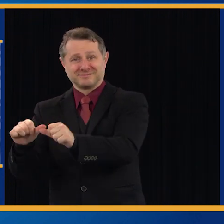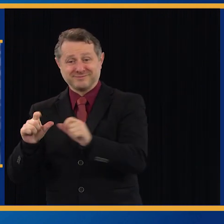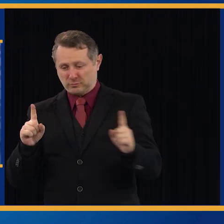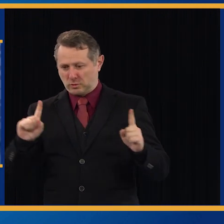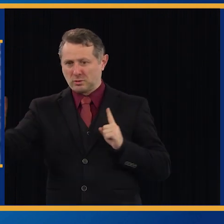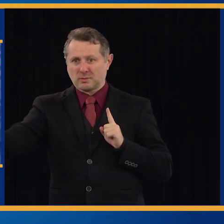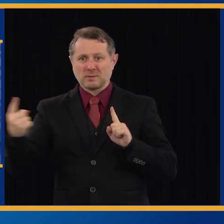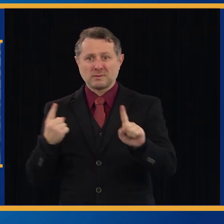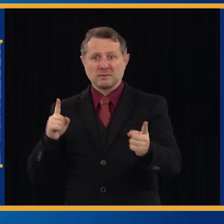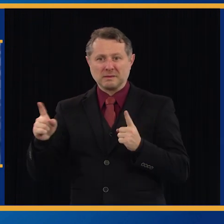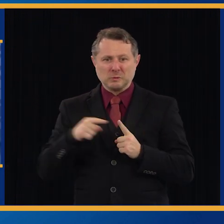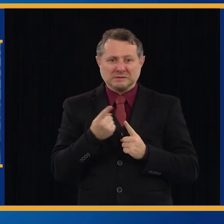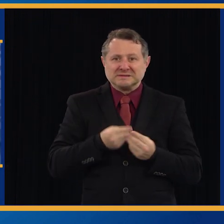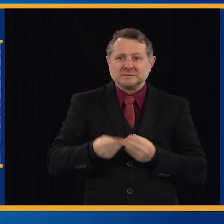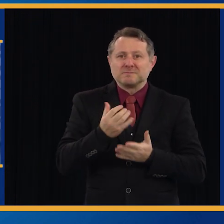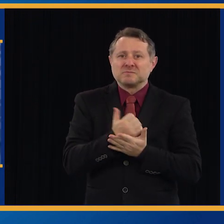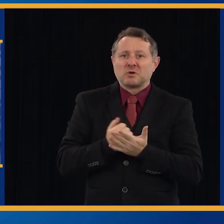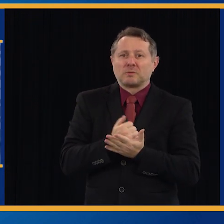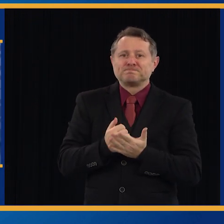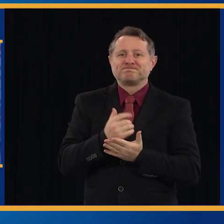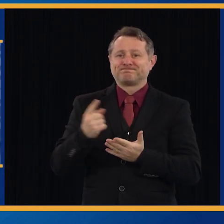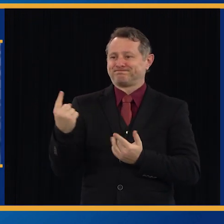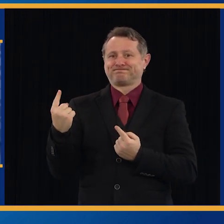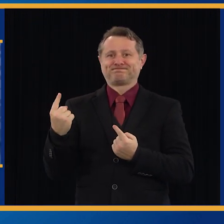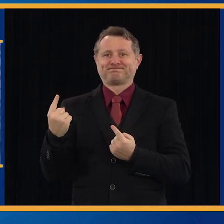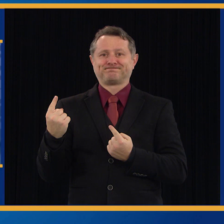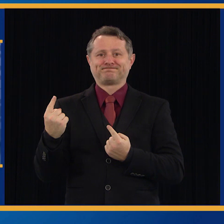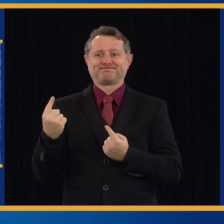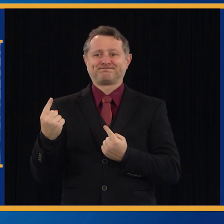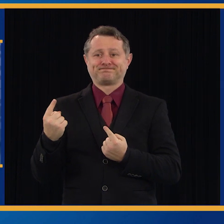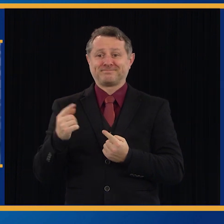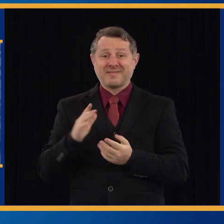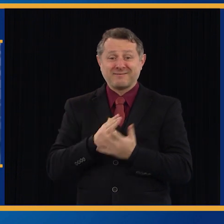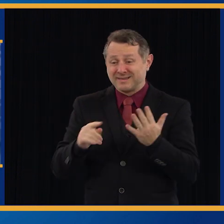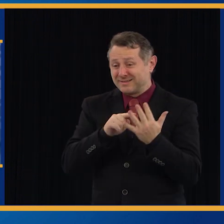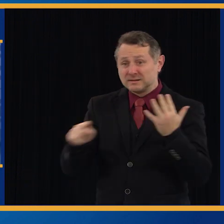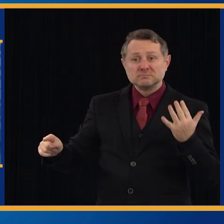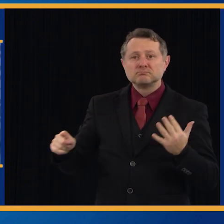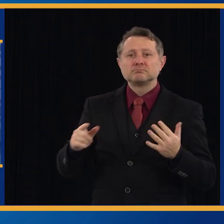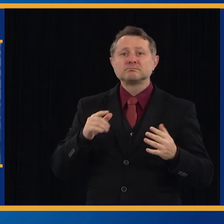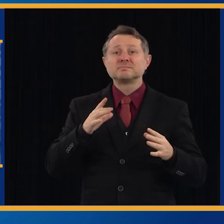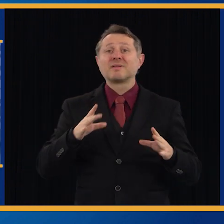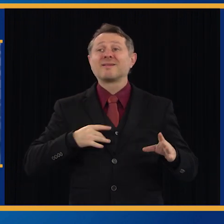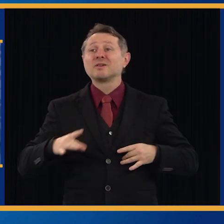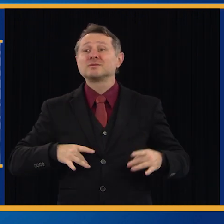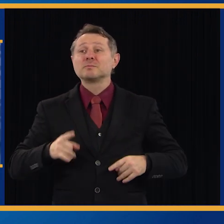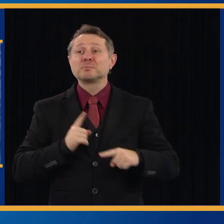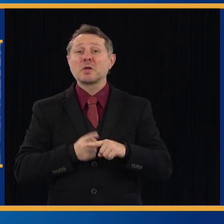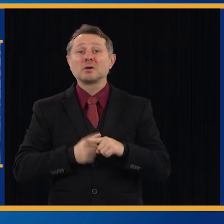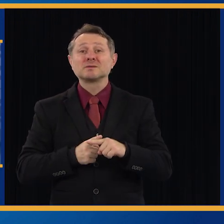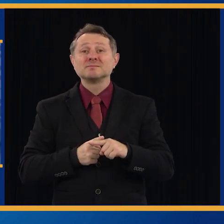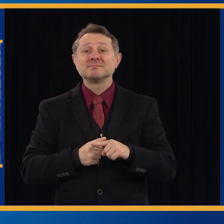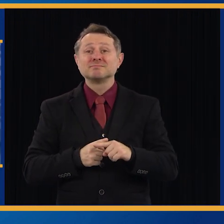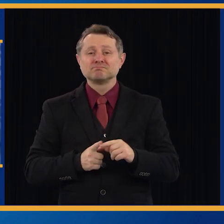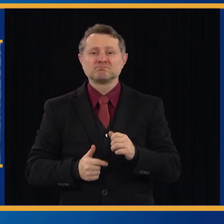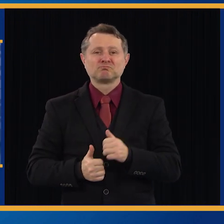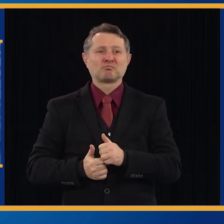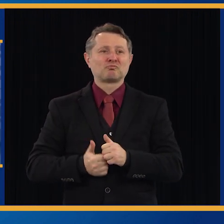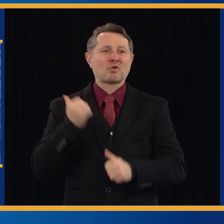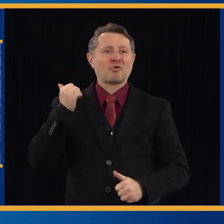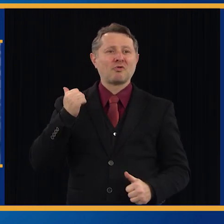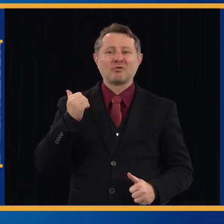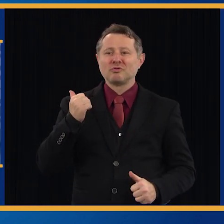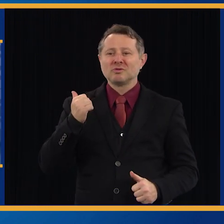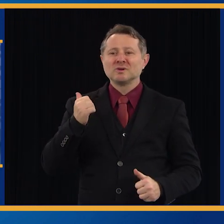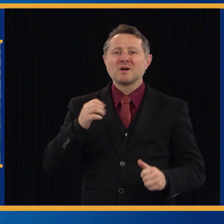And after all of that, we see the infection rate among African-American and brown